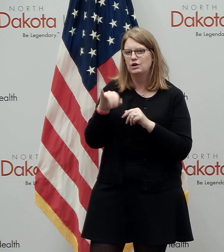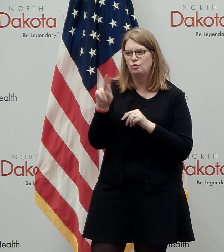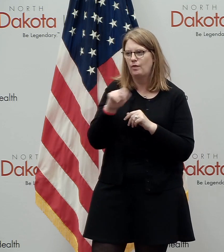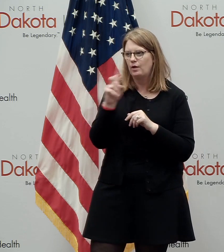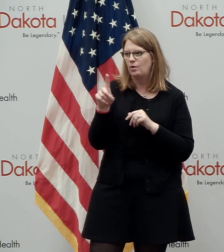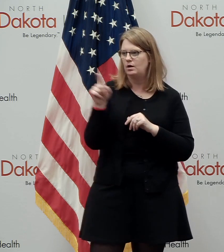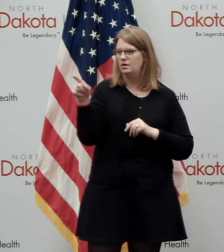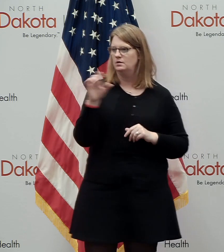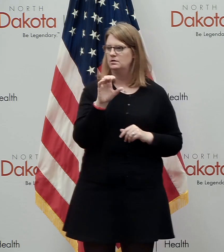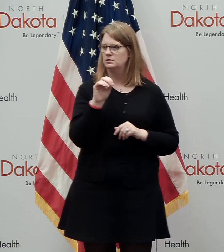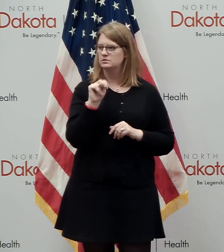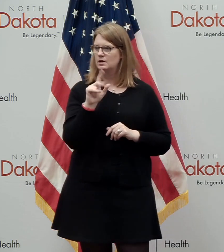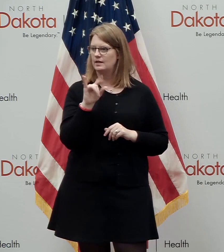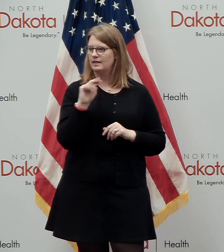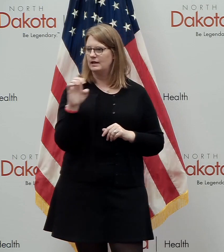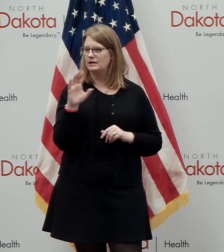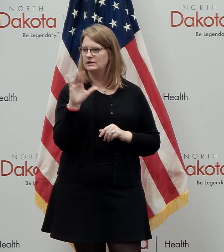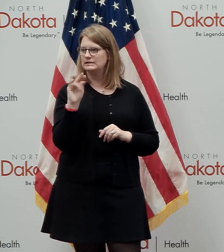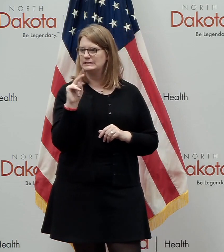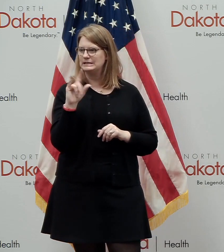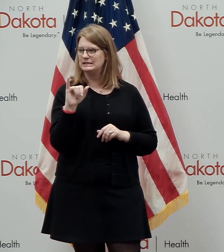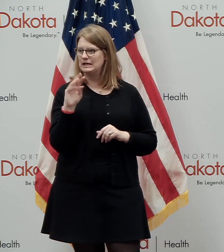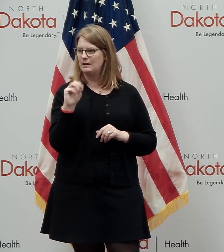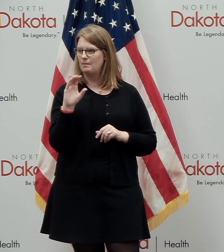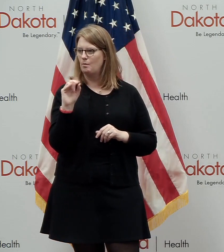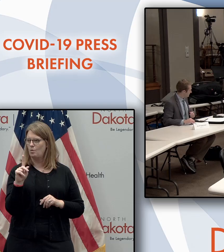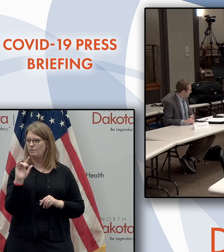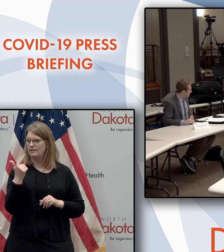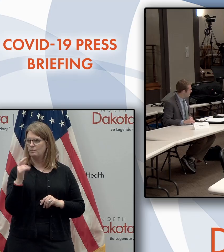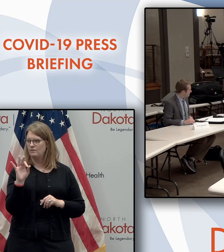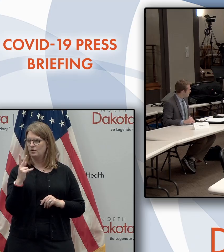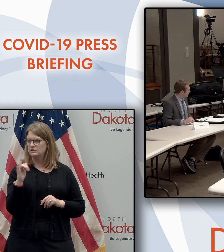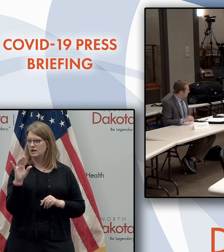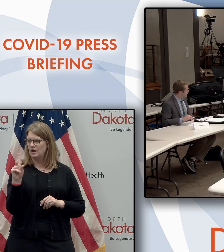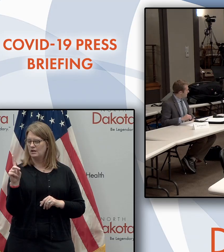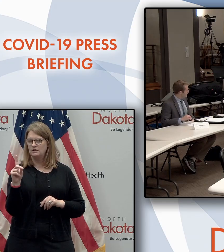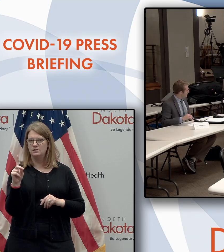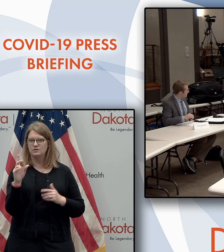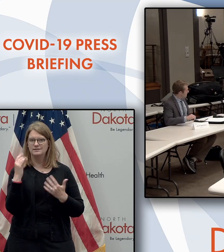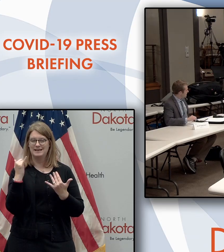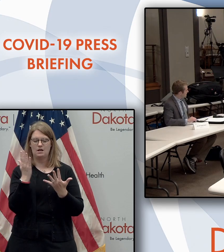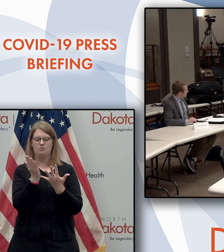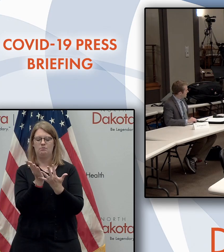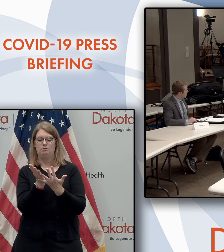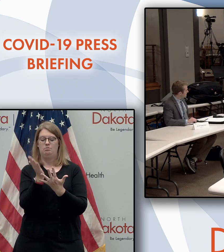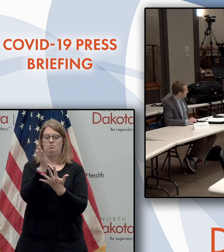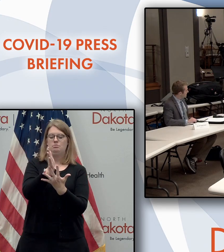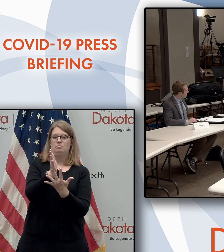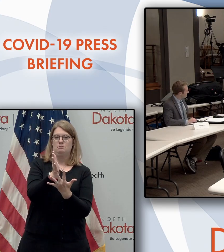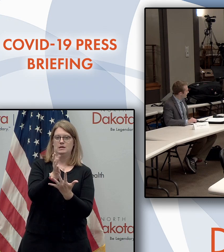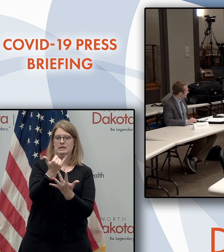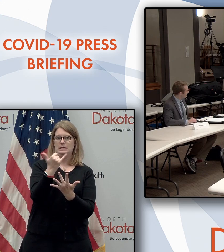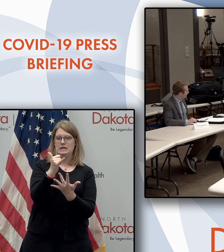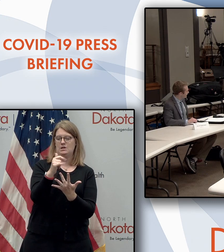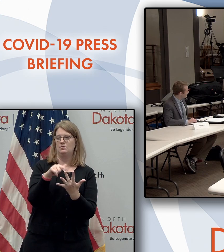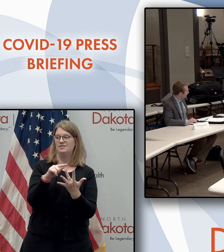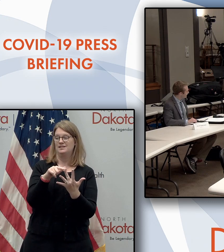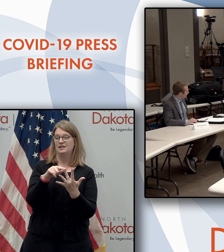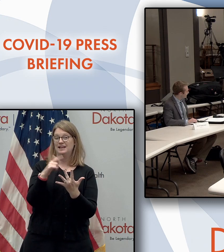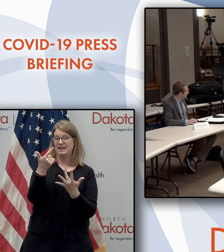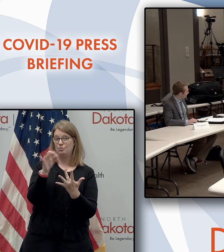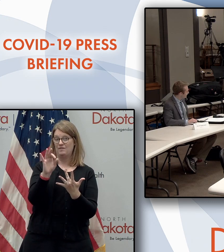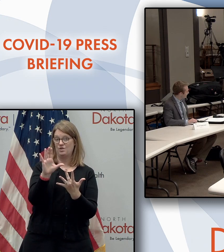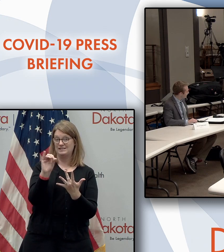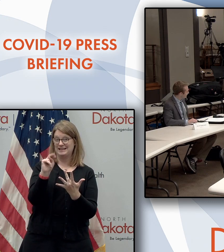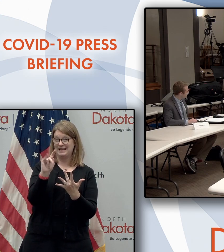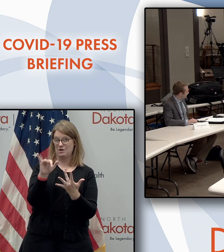online. Sydney Mook with the Grand Forks Herald. Given the recent bump up to yellow and the high number of active cases in Grand